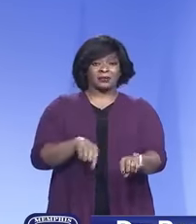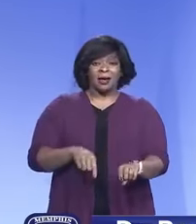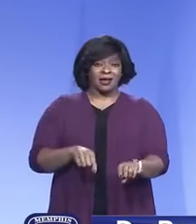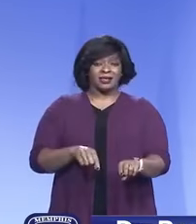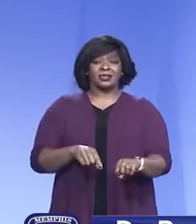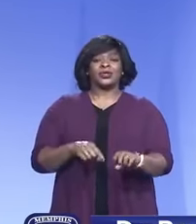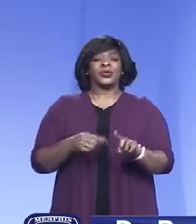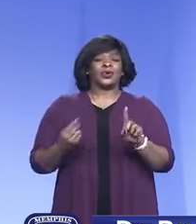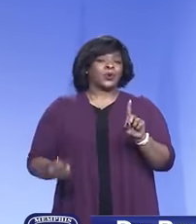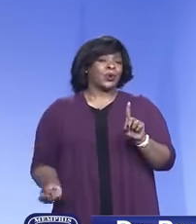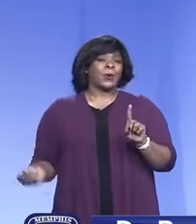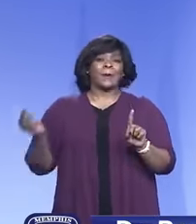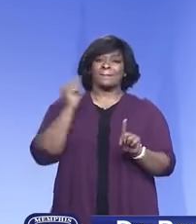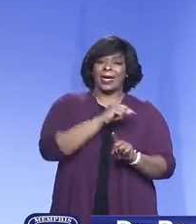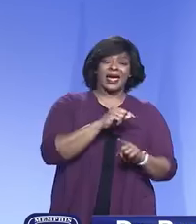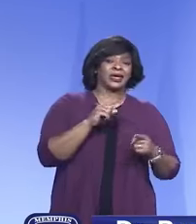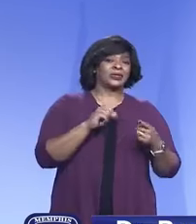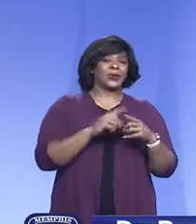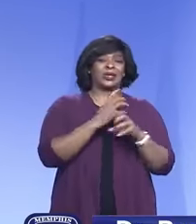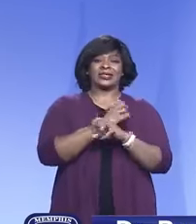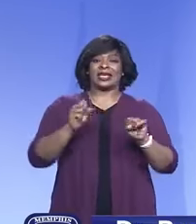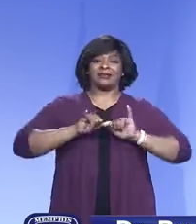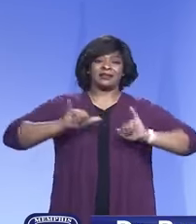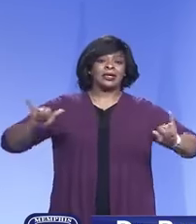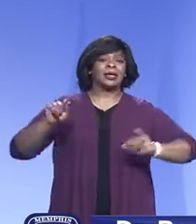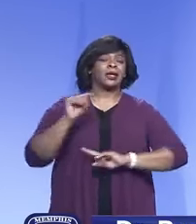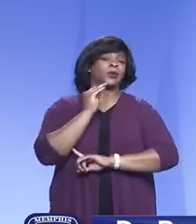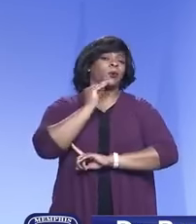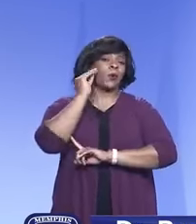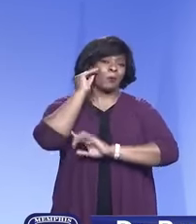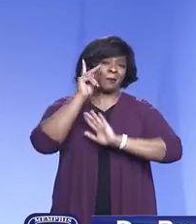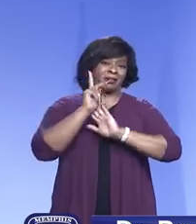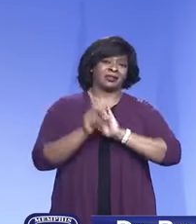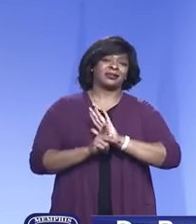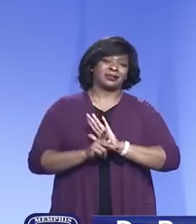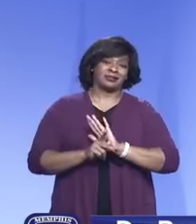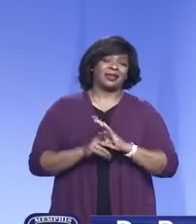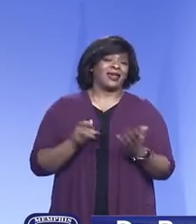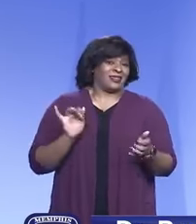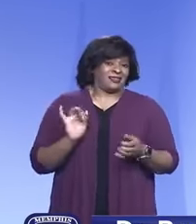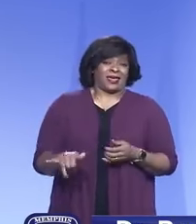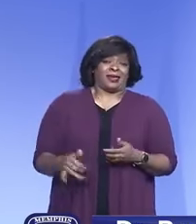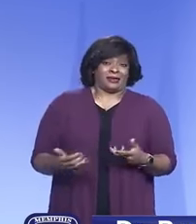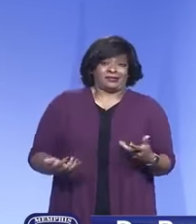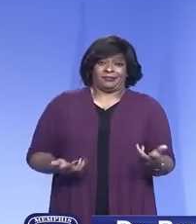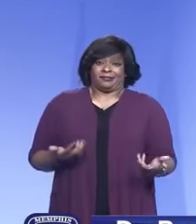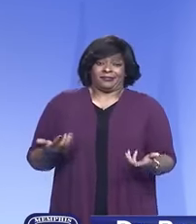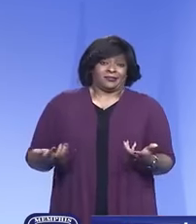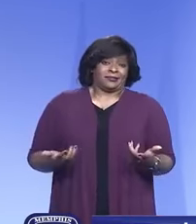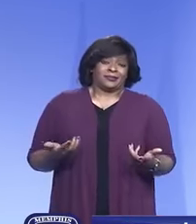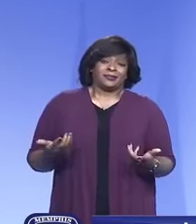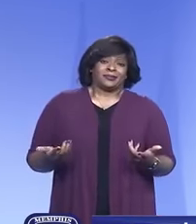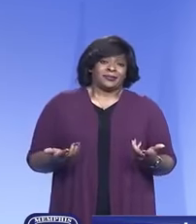to return to safer at home. That would be a